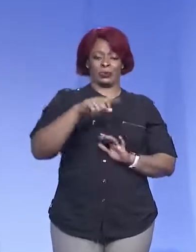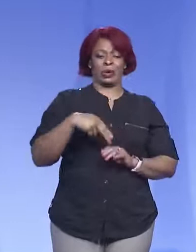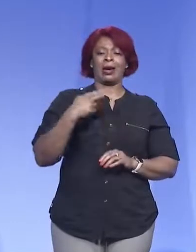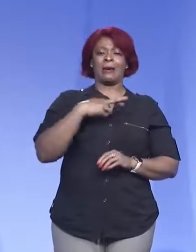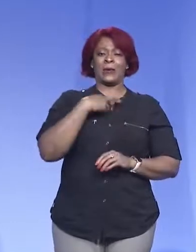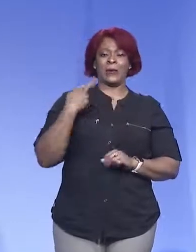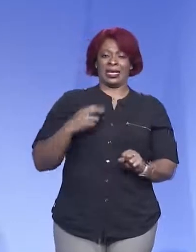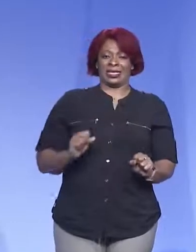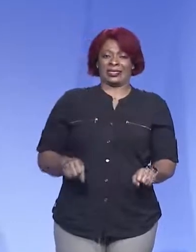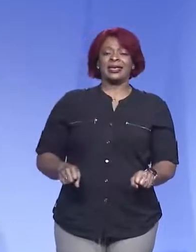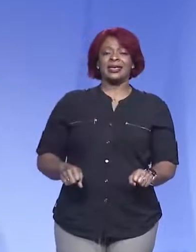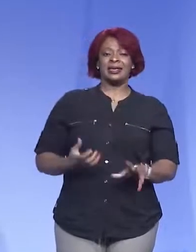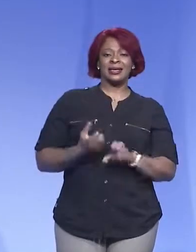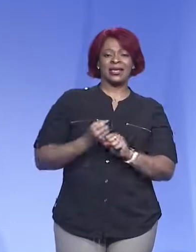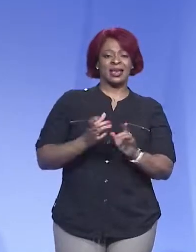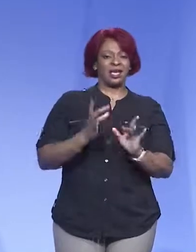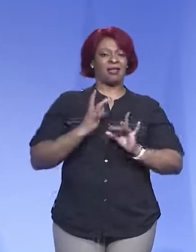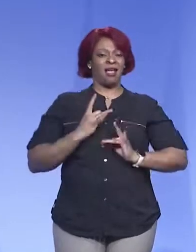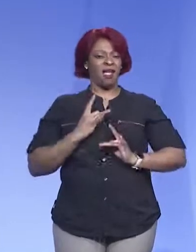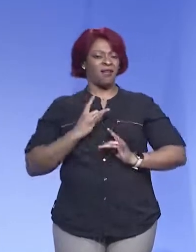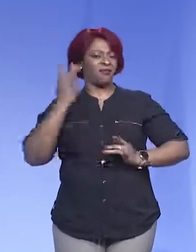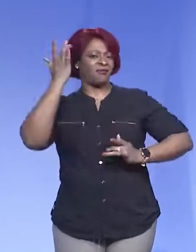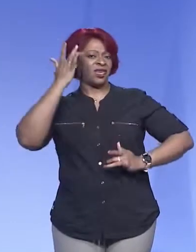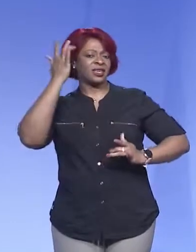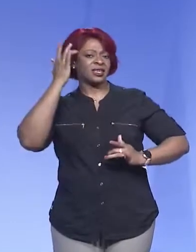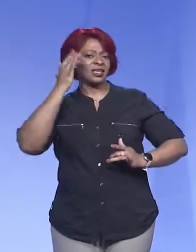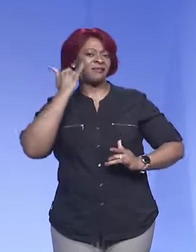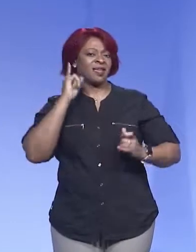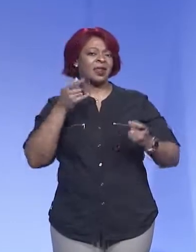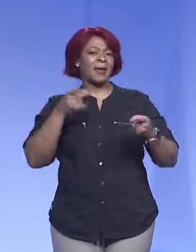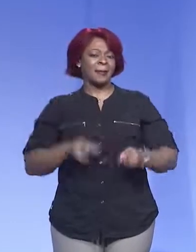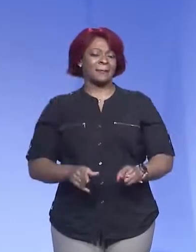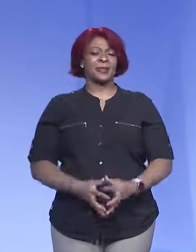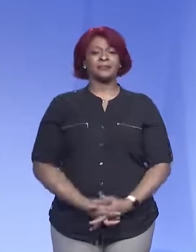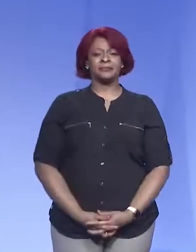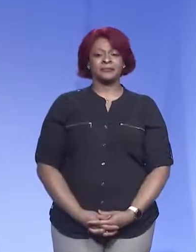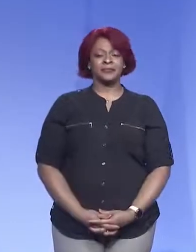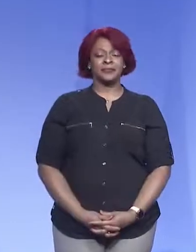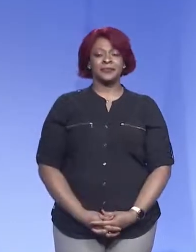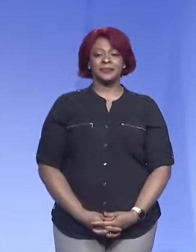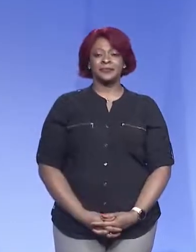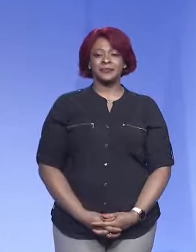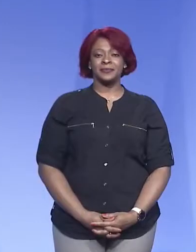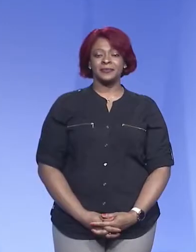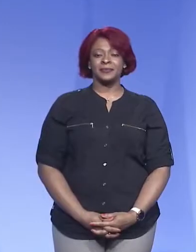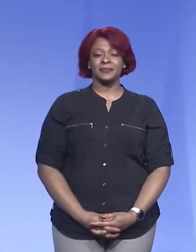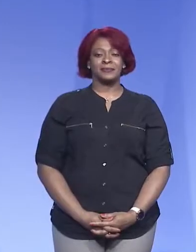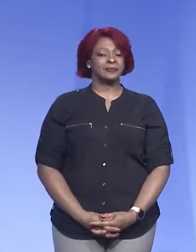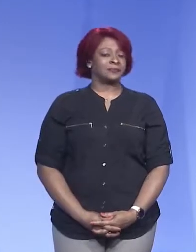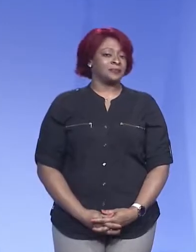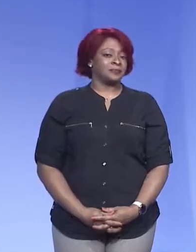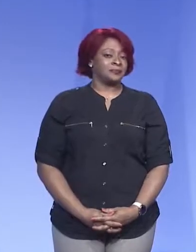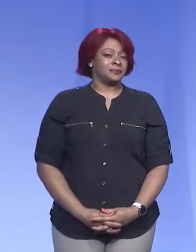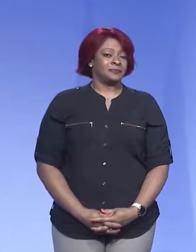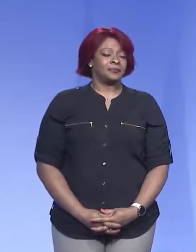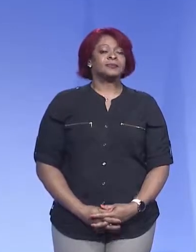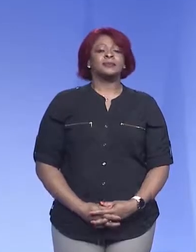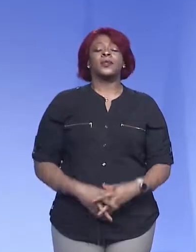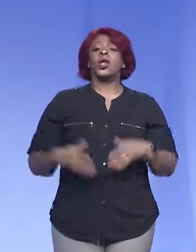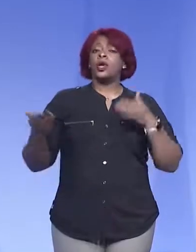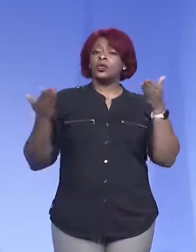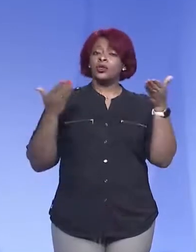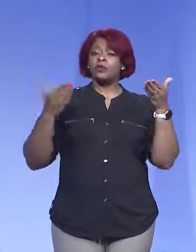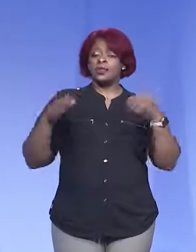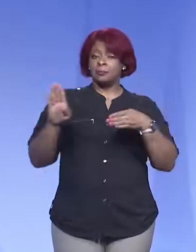risk of getting infected if that happens. In terms of services